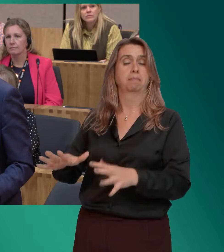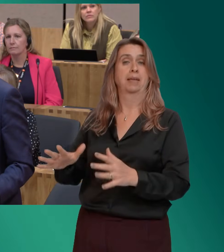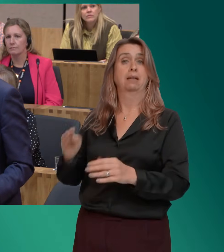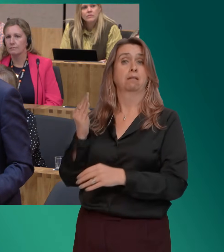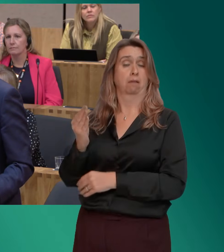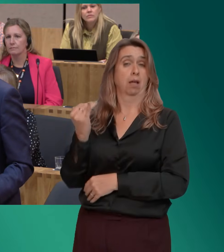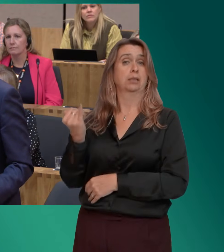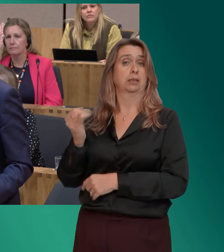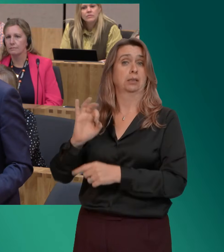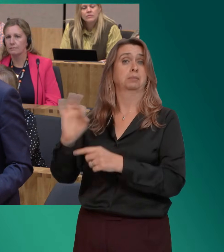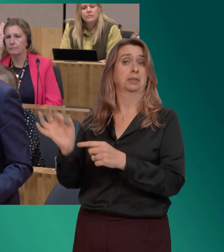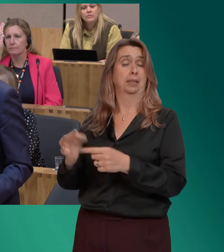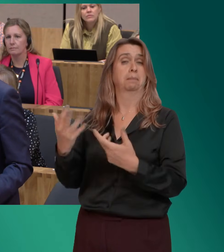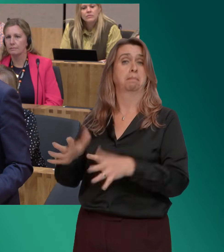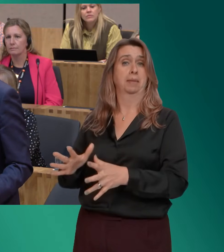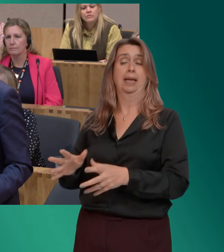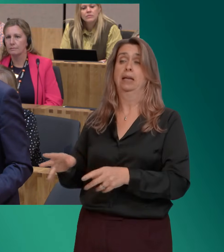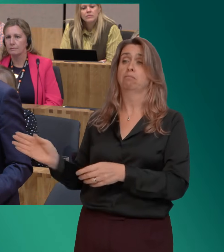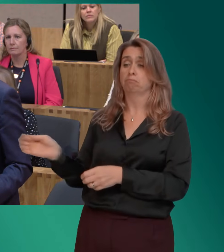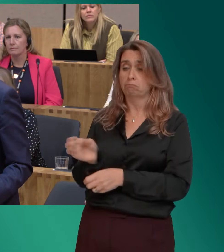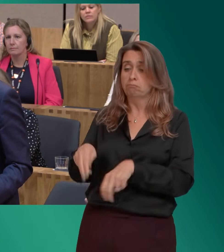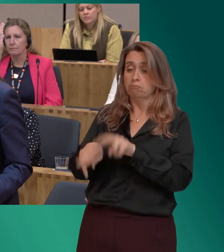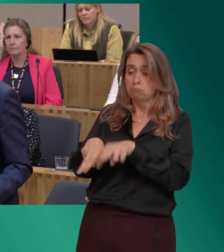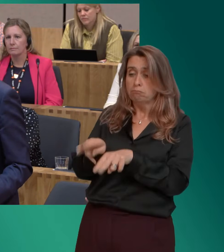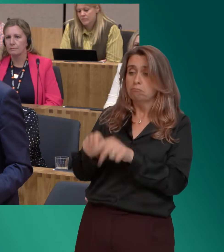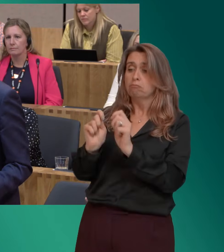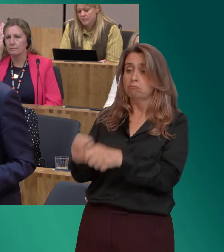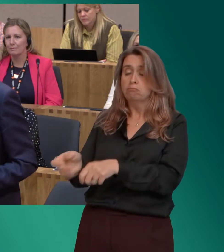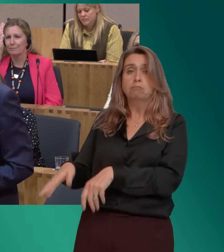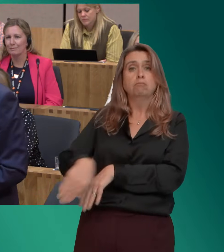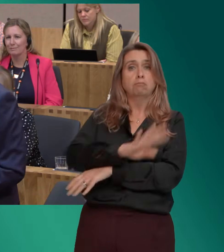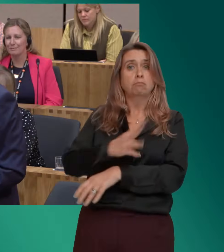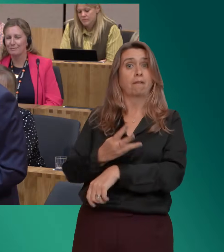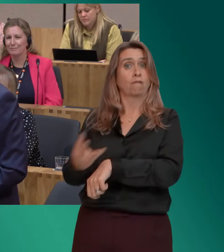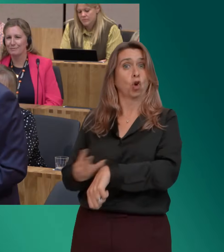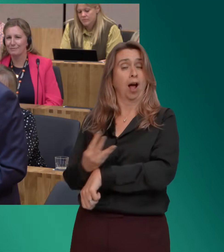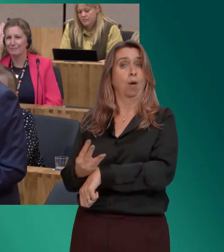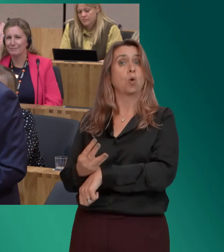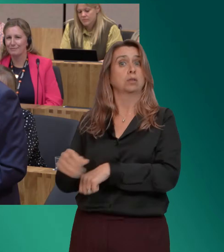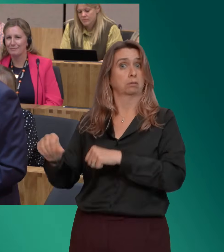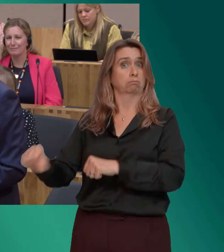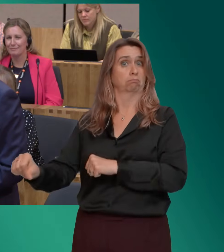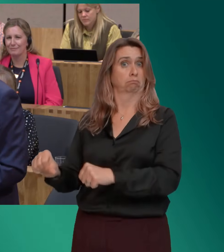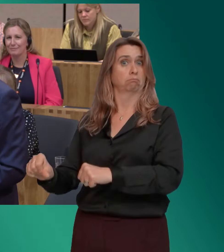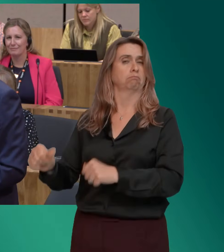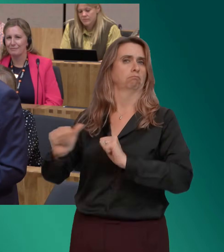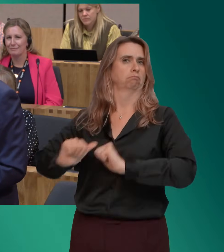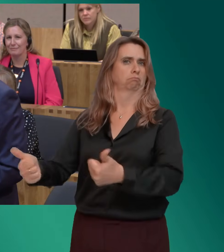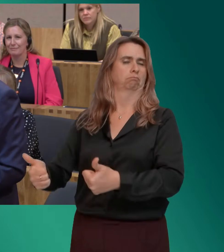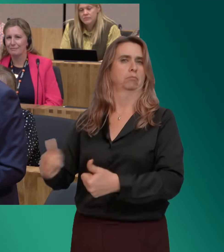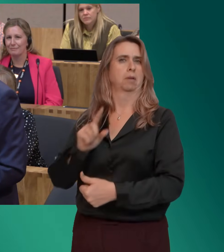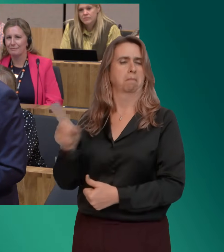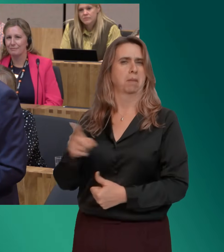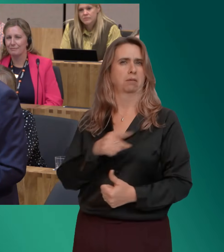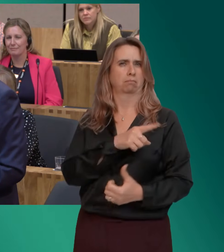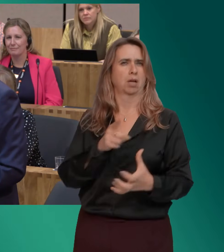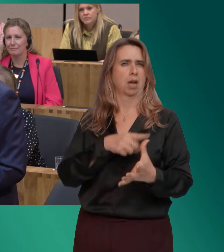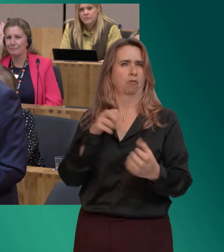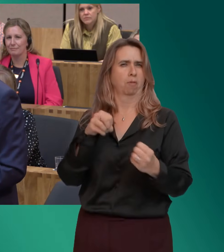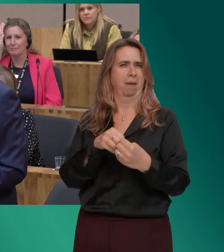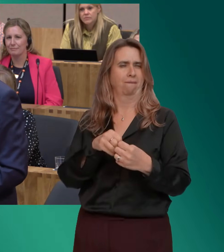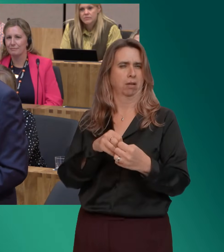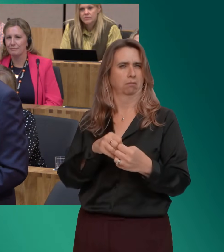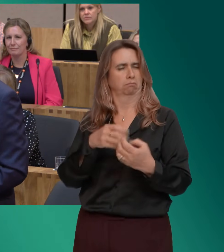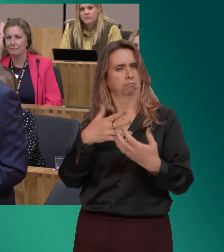96% of patients were assessed, treated and discharged within the 4-hour standard. But more broadly, I expect the Aneurin Bevan University Health Board to